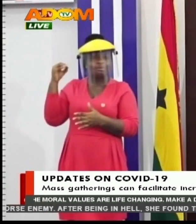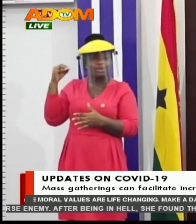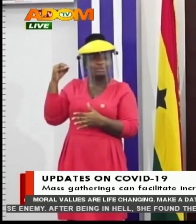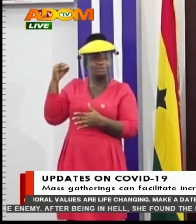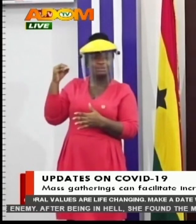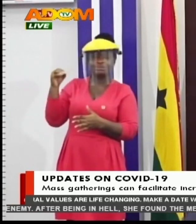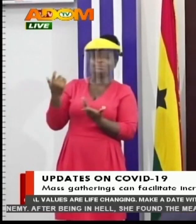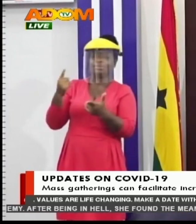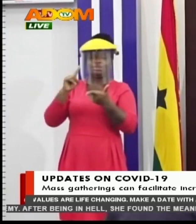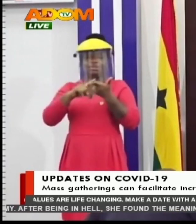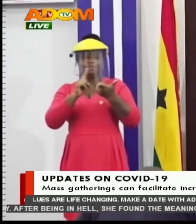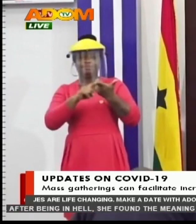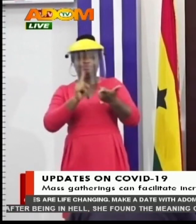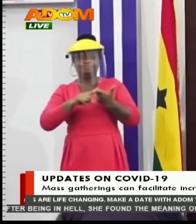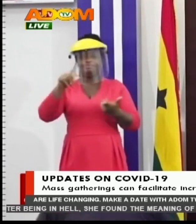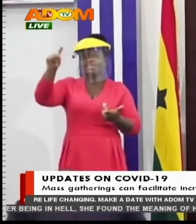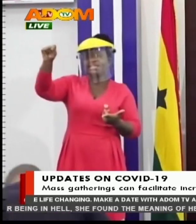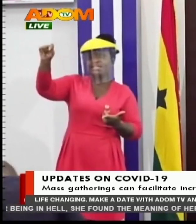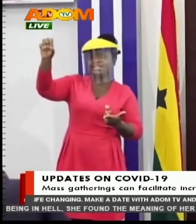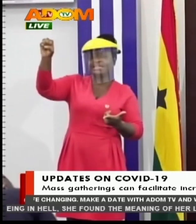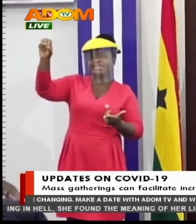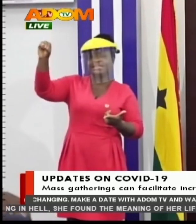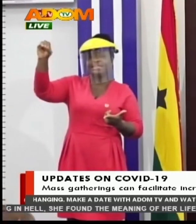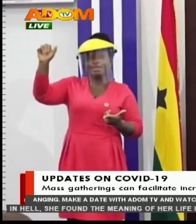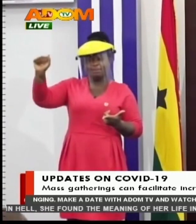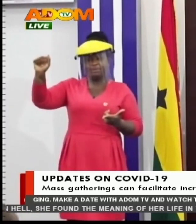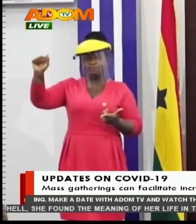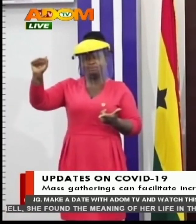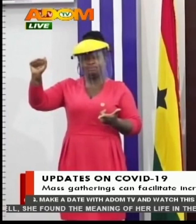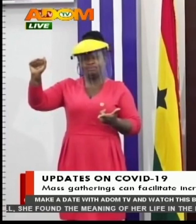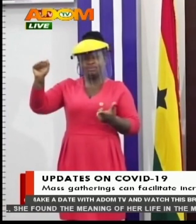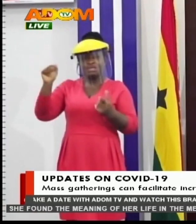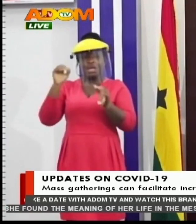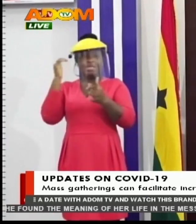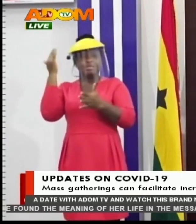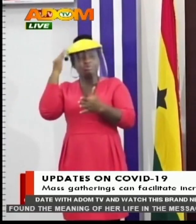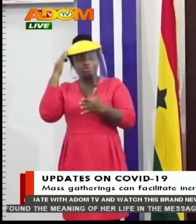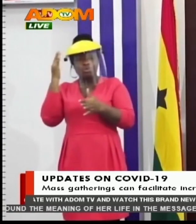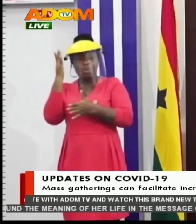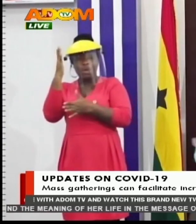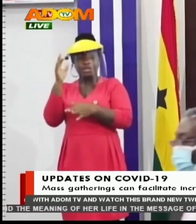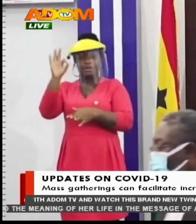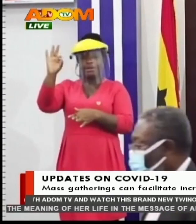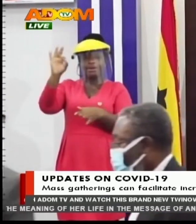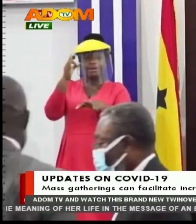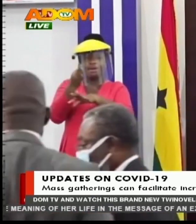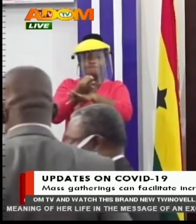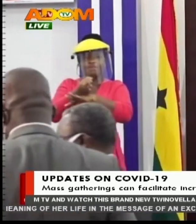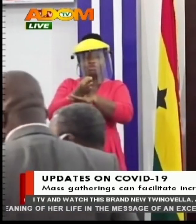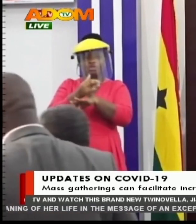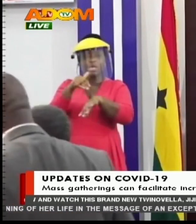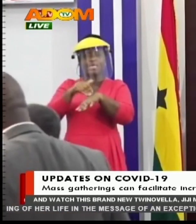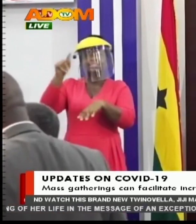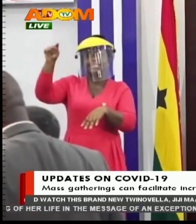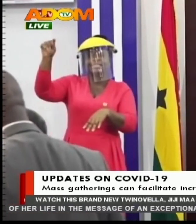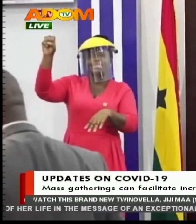regions. So that is Ashanti region and Greater Accra. But if you look at the trajectory of the outbreak over a period